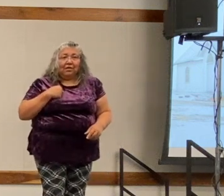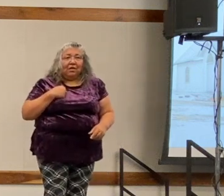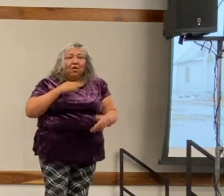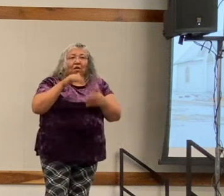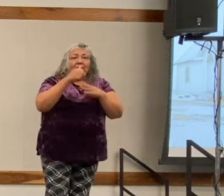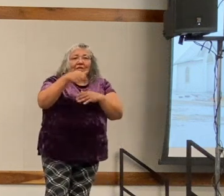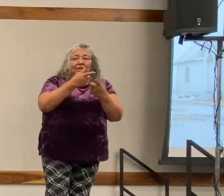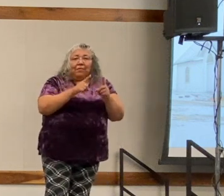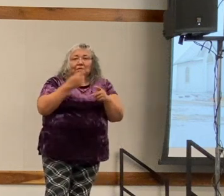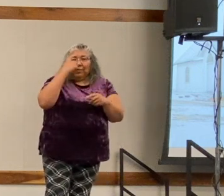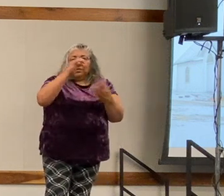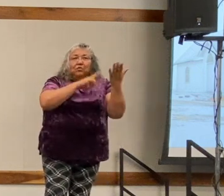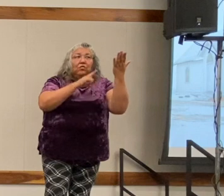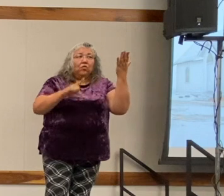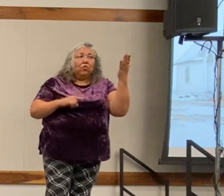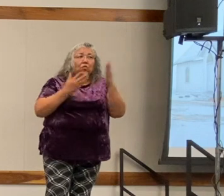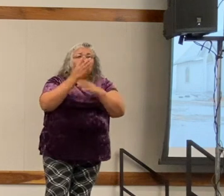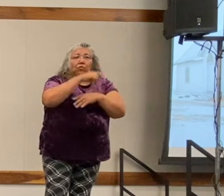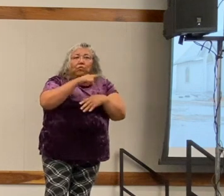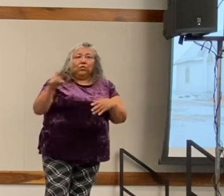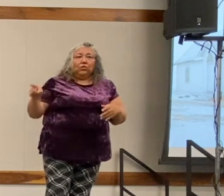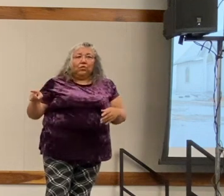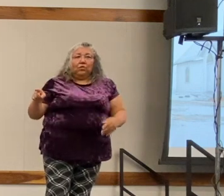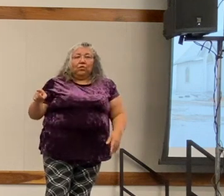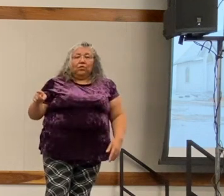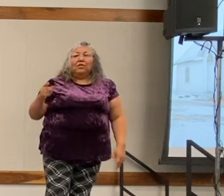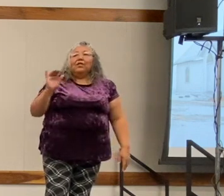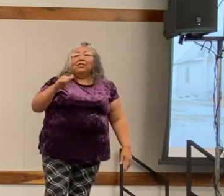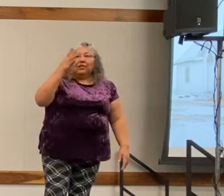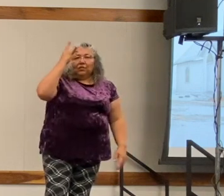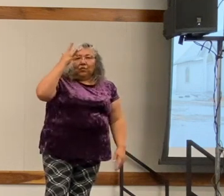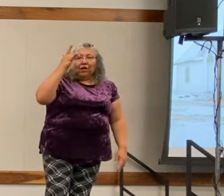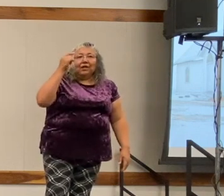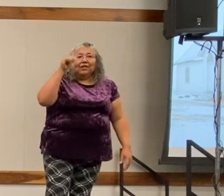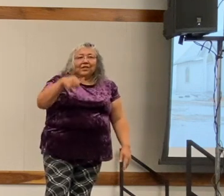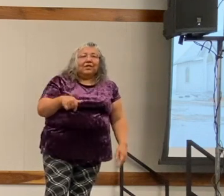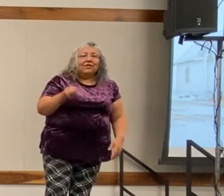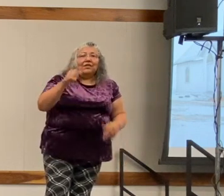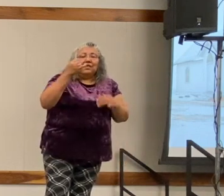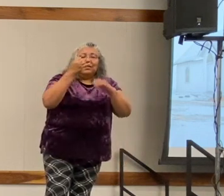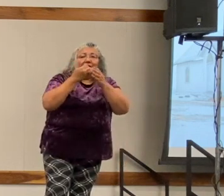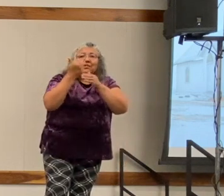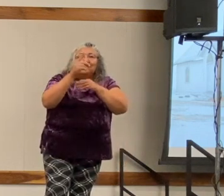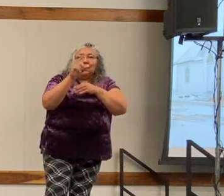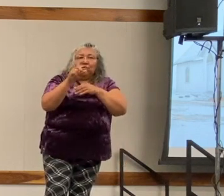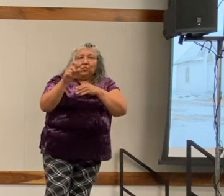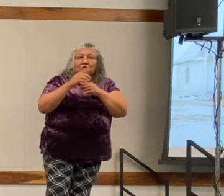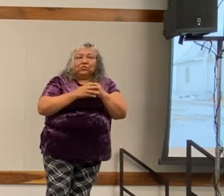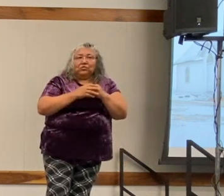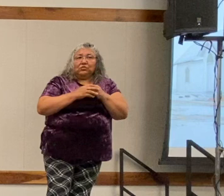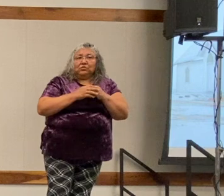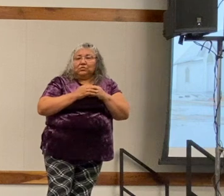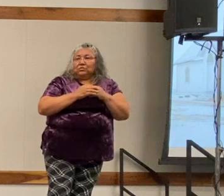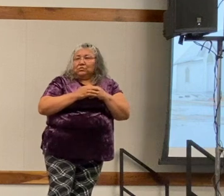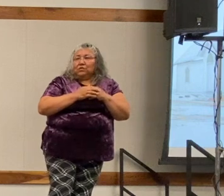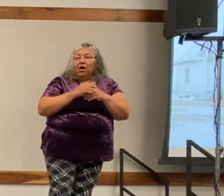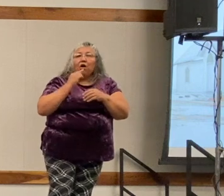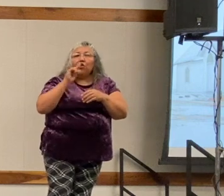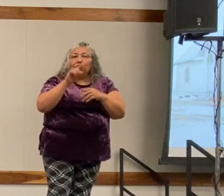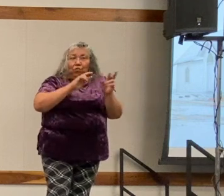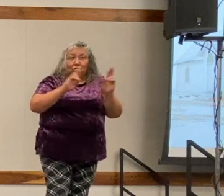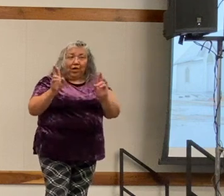this happens because of the Lord through you. That's why. And here's the next question. Are you